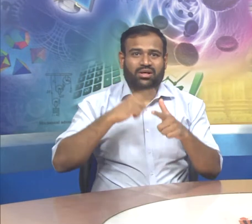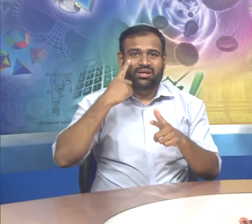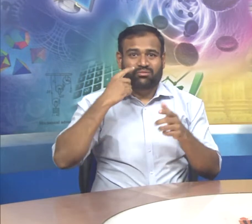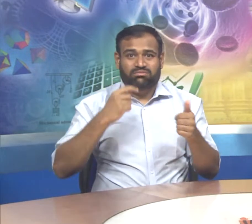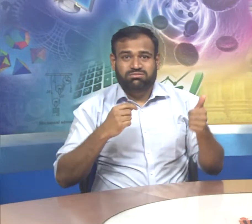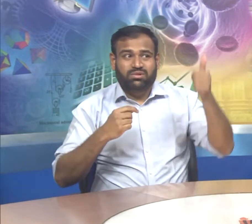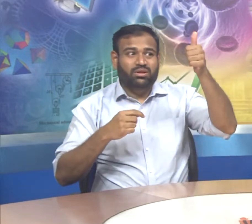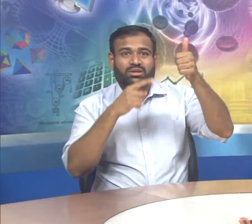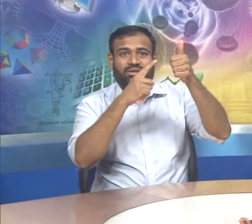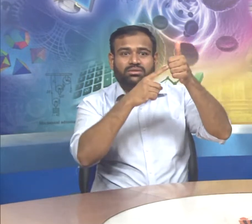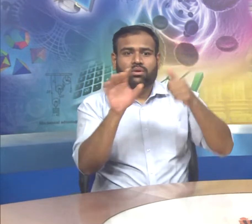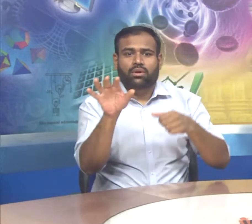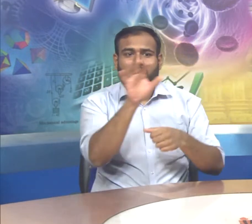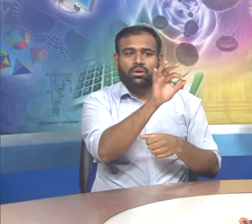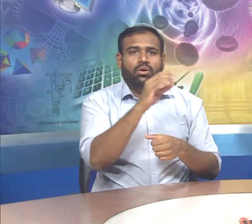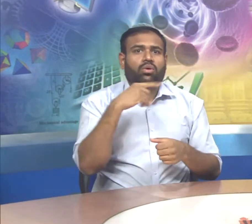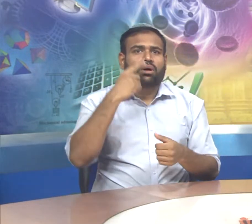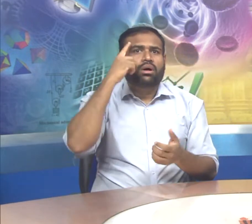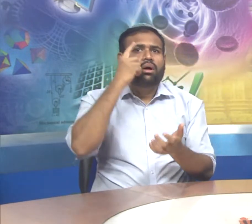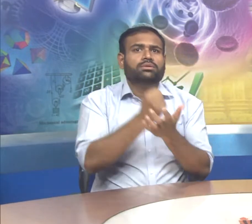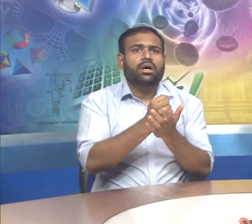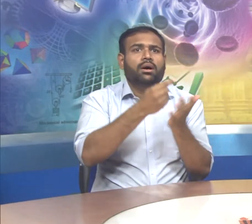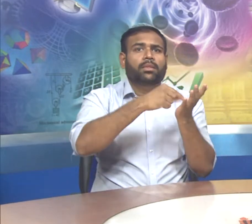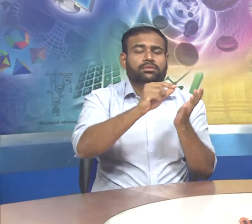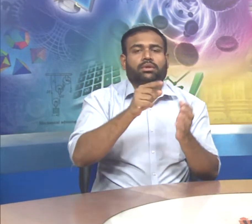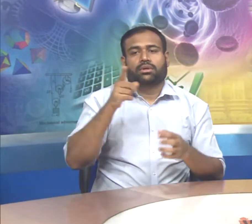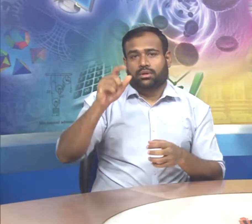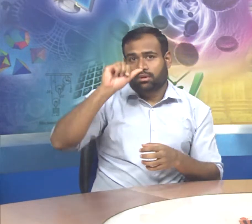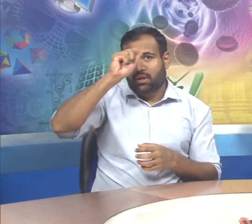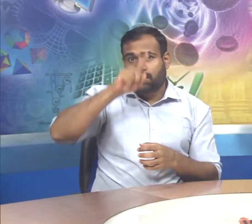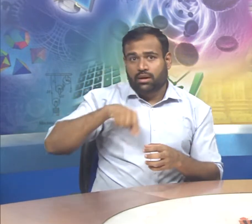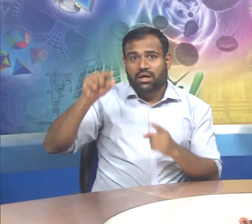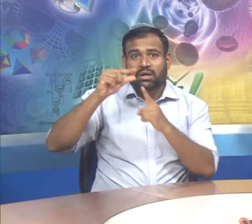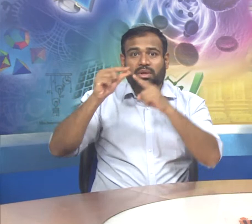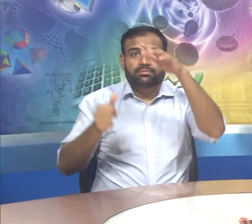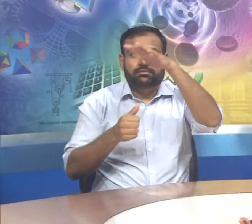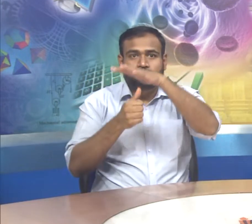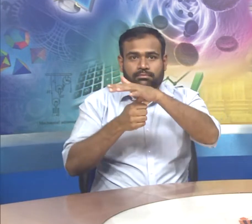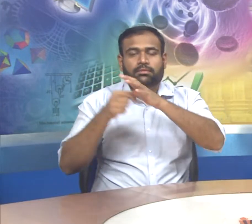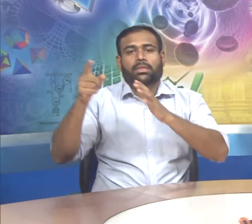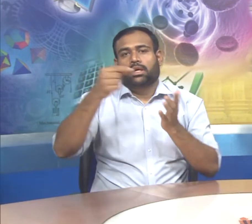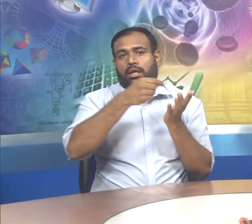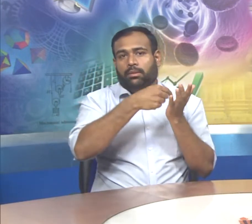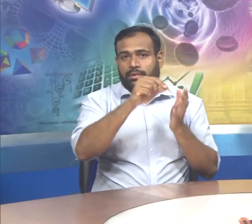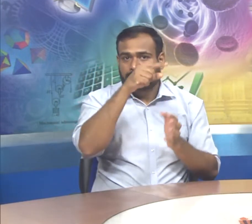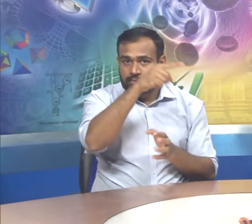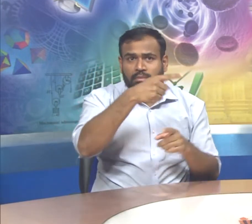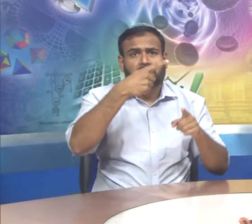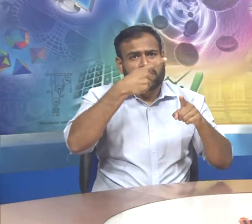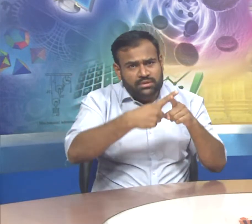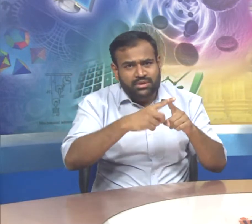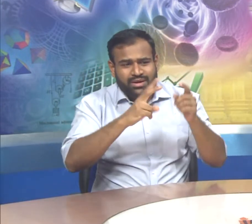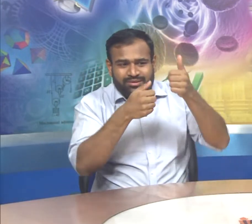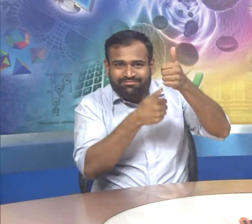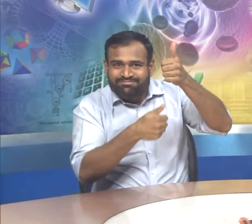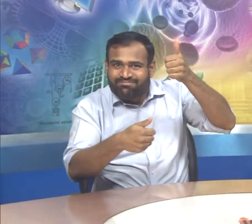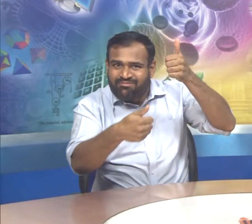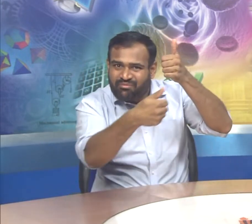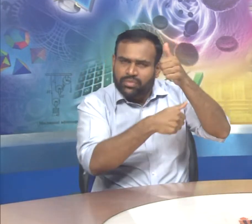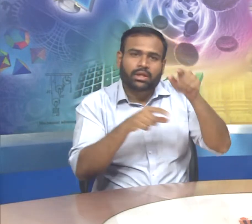The Chief Justice and other judges of the Supreme Court are appointed by the